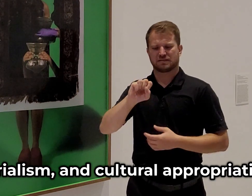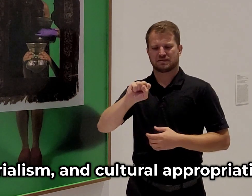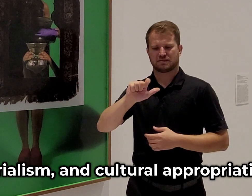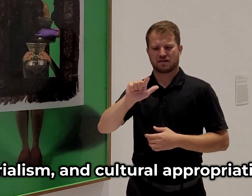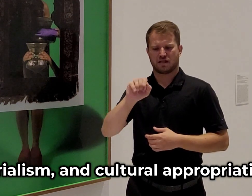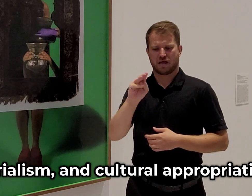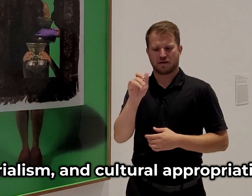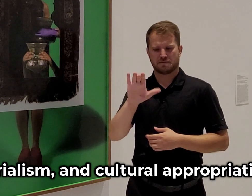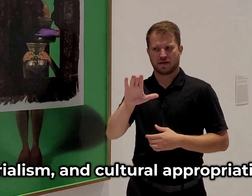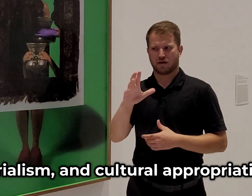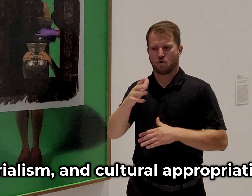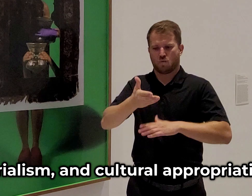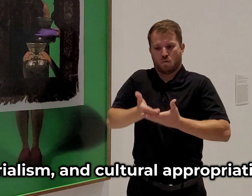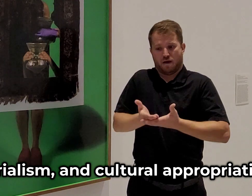and cultural appropriation.